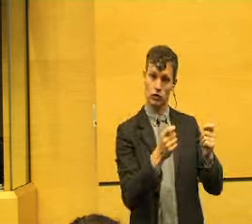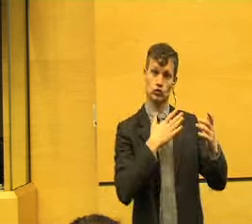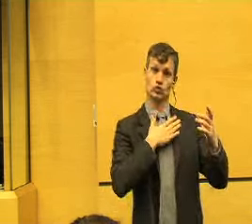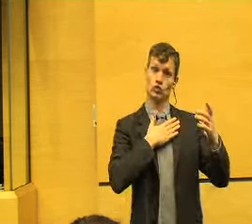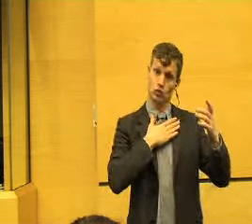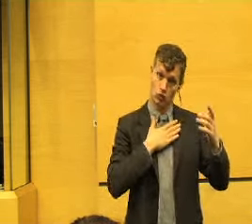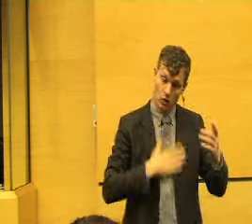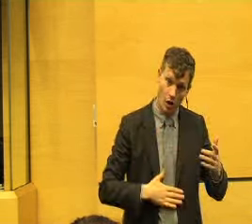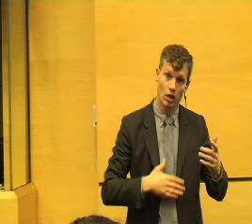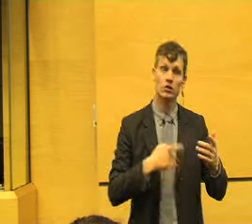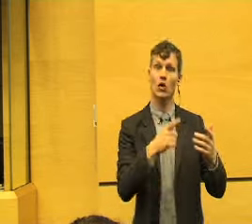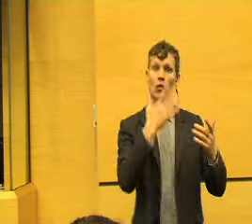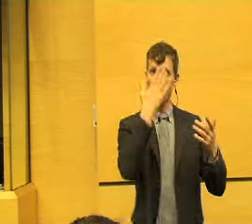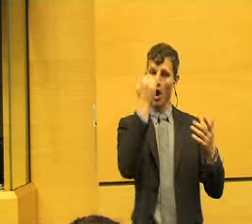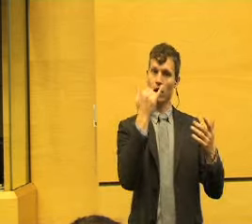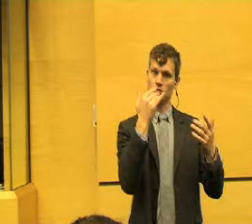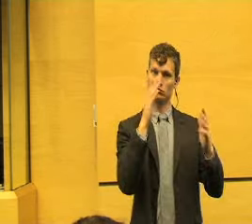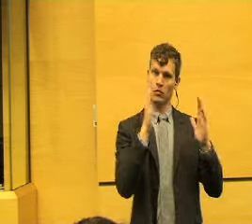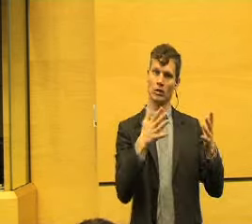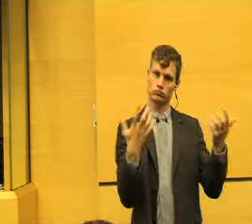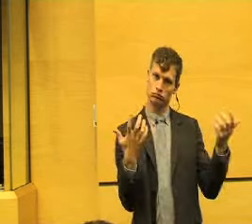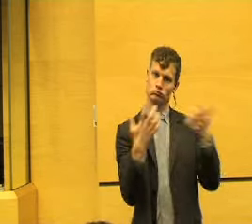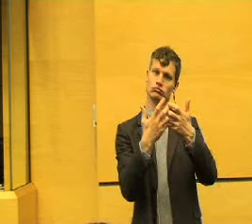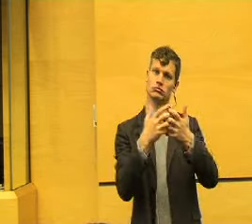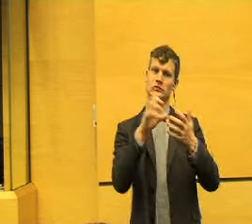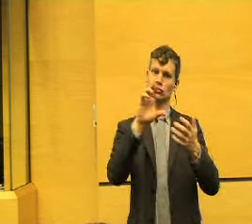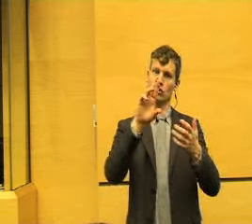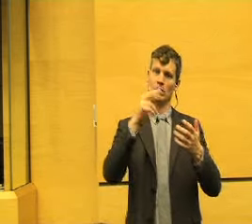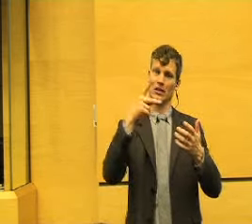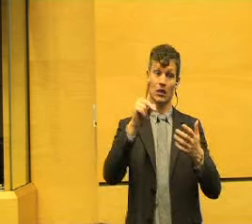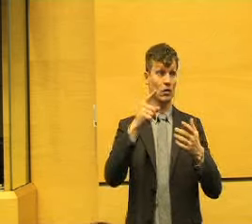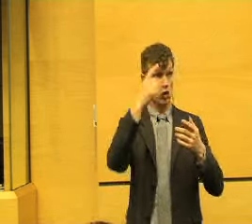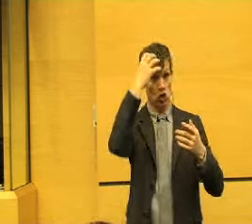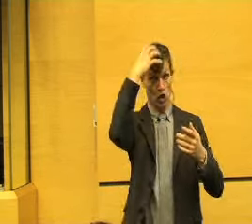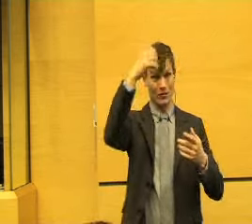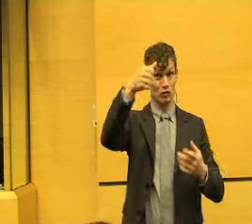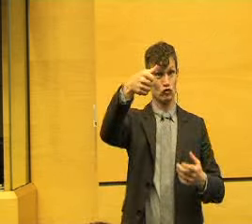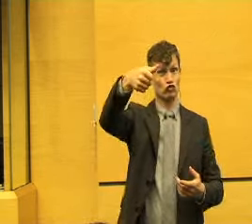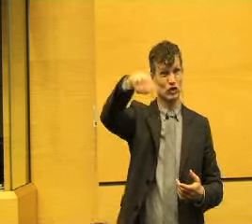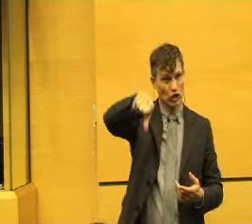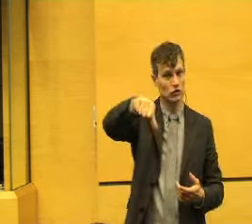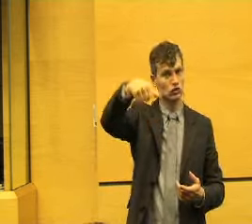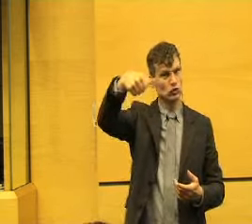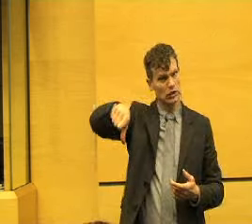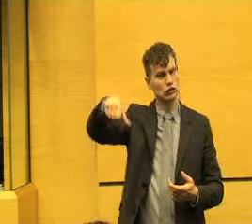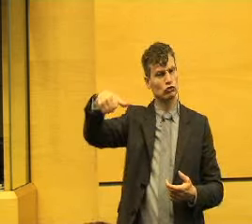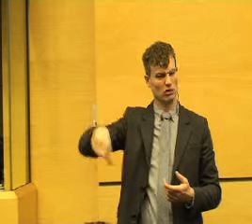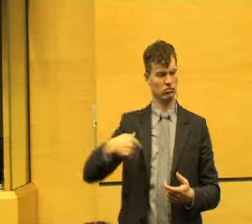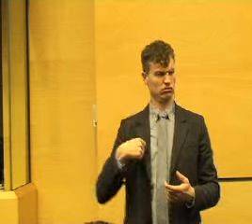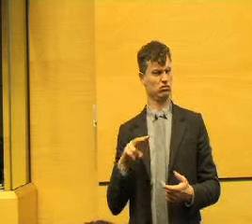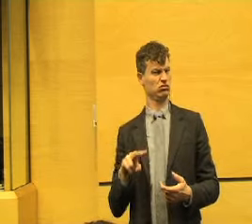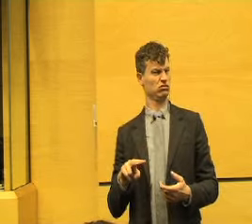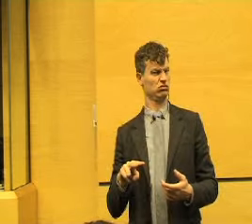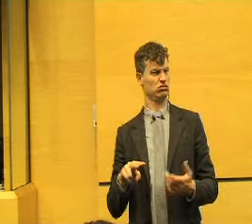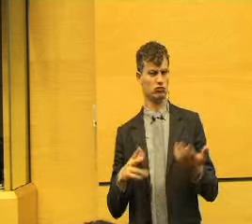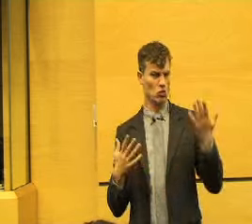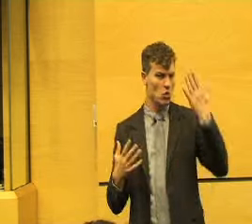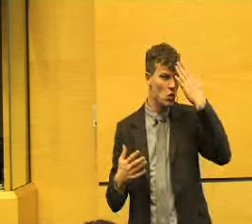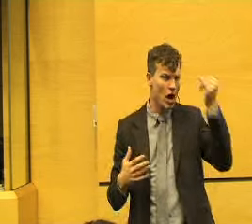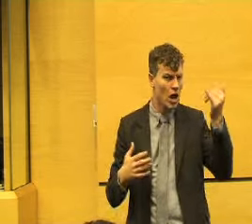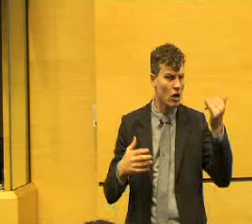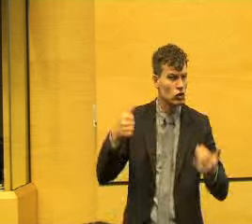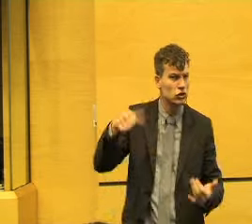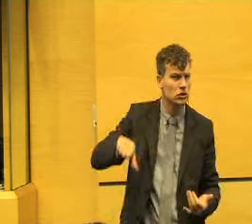proposals have been rejected, and I would like to know why they have been rejected. What is the link,